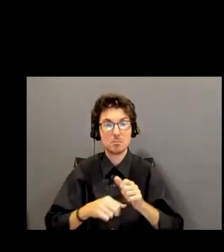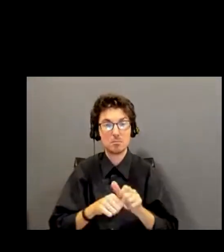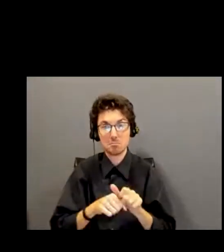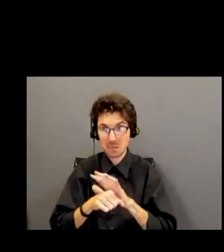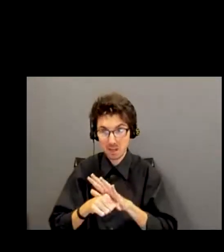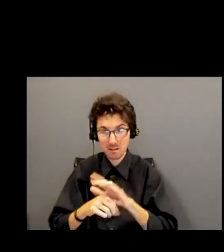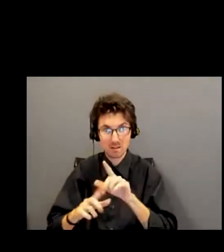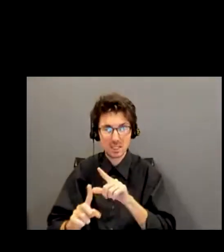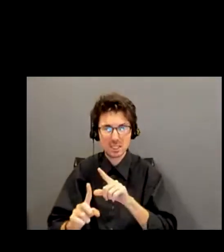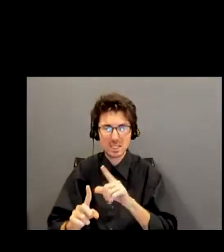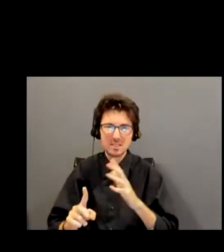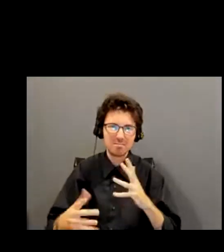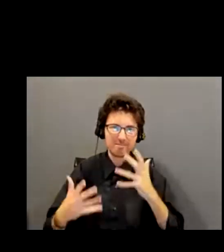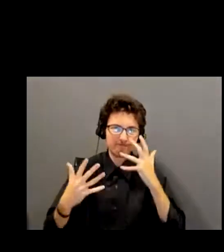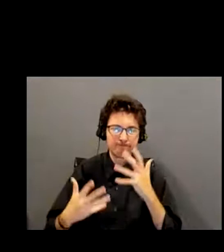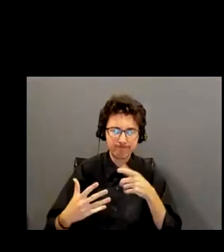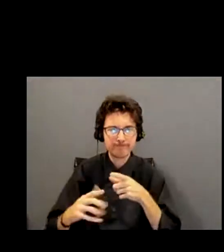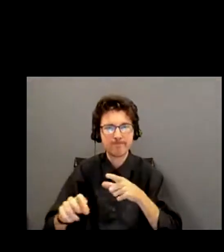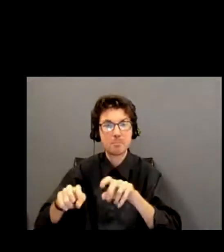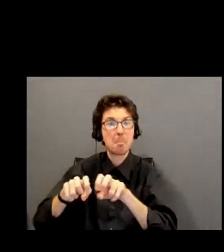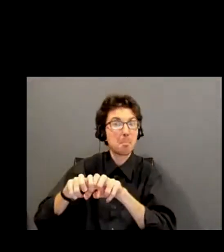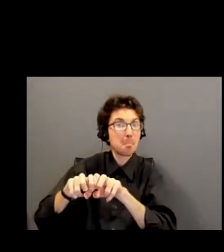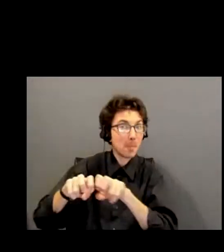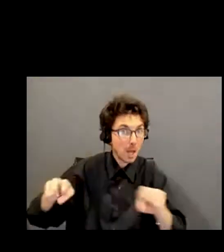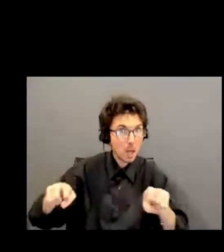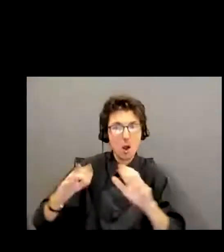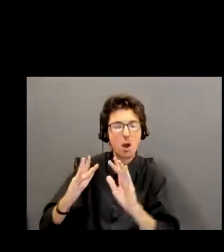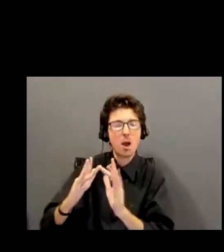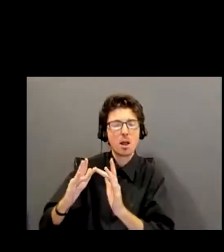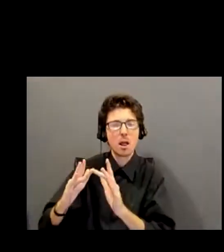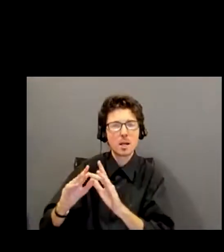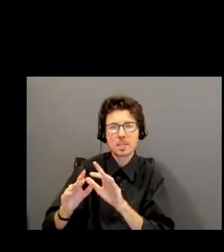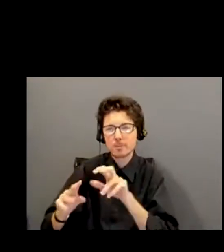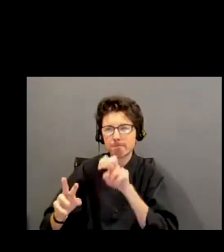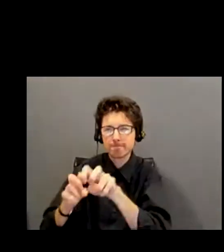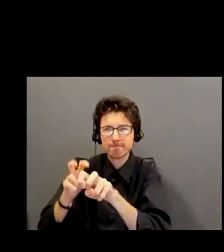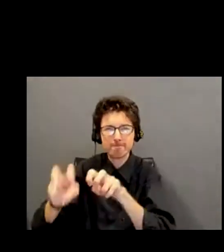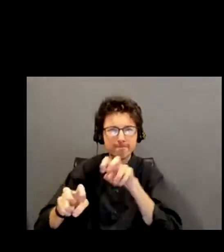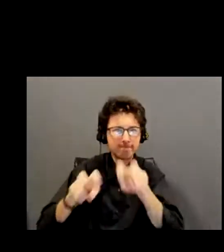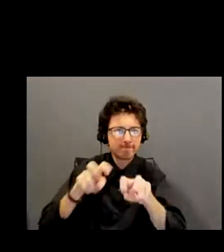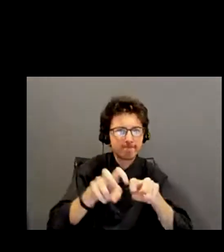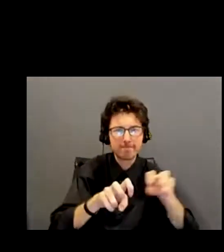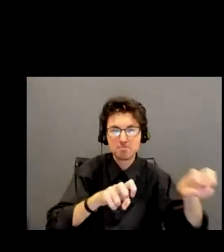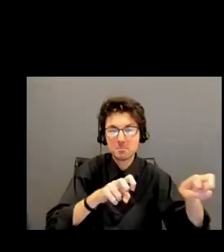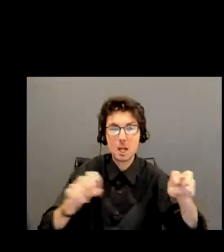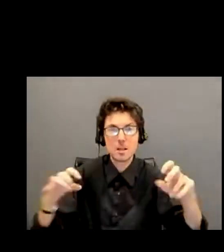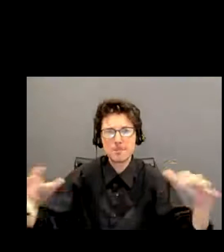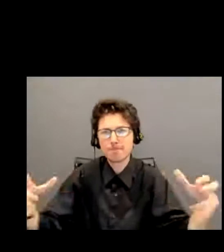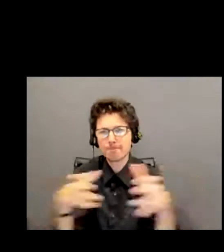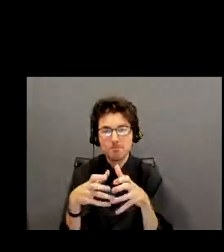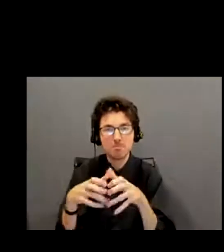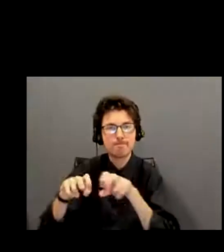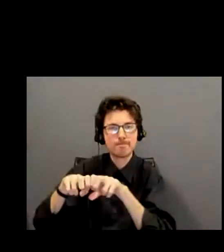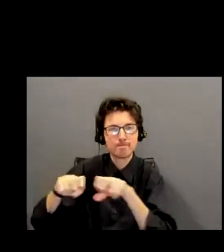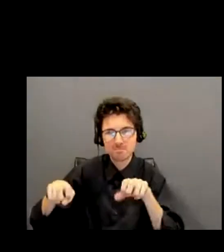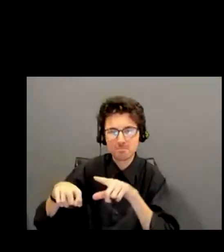and had a panel of experts on COVID-19 and safeguarding the rights of persons